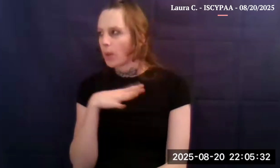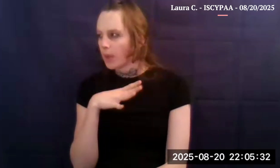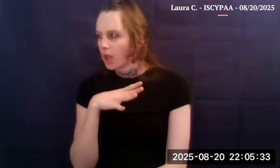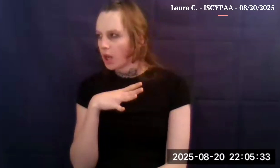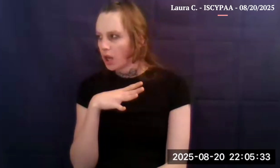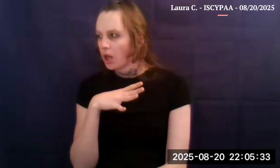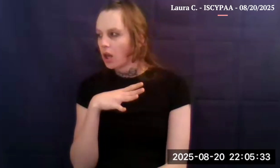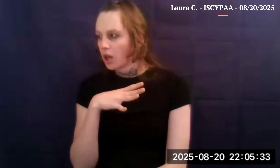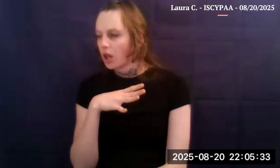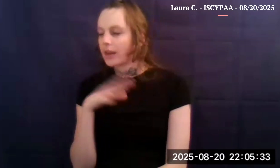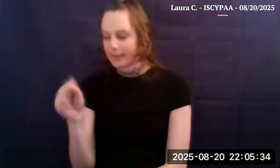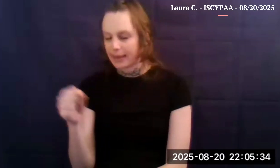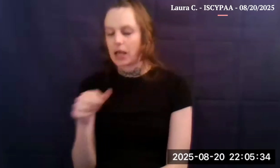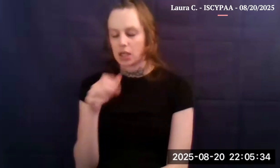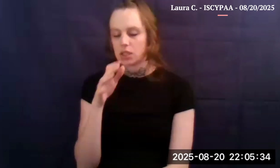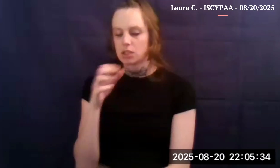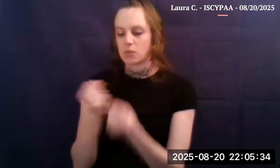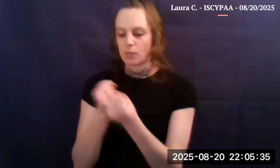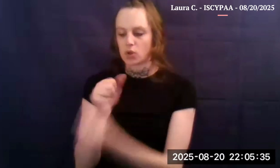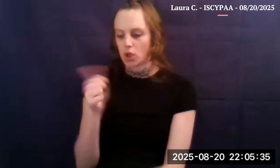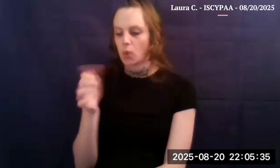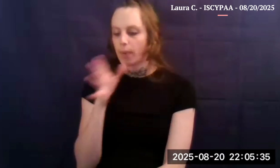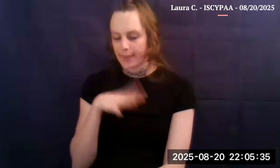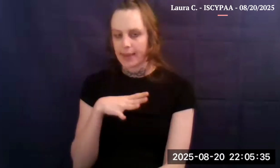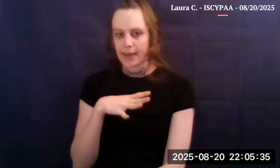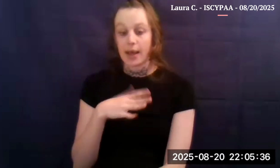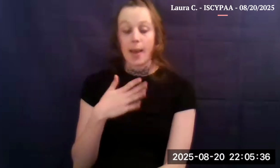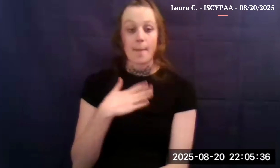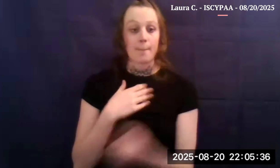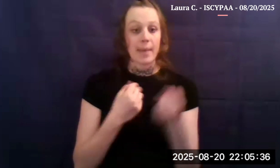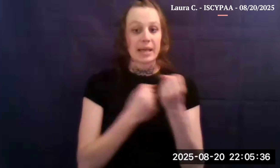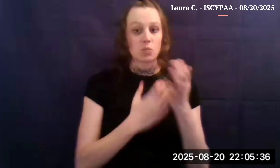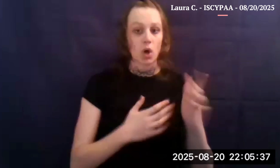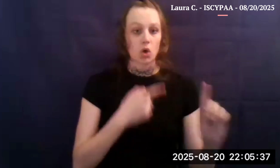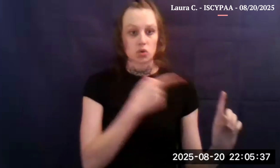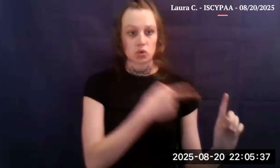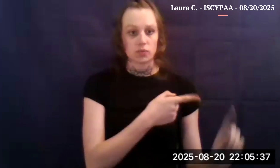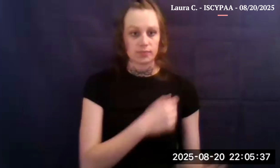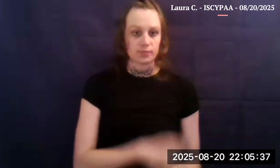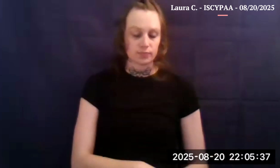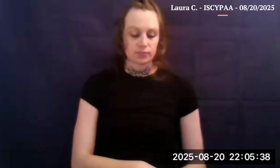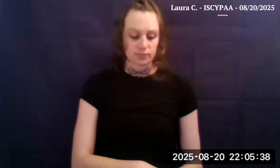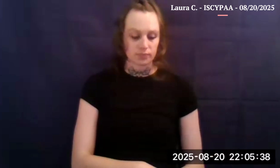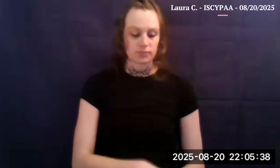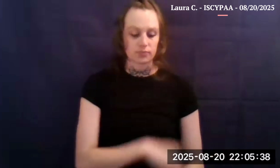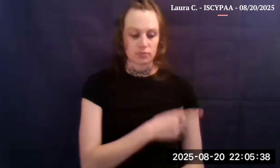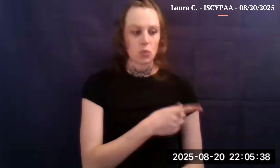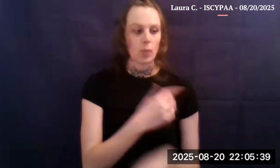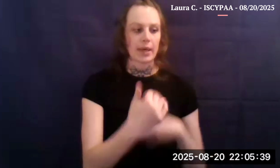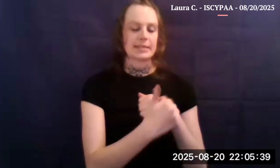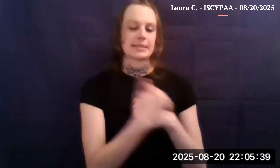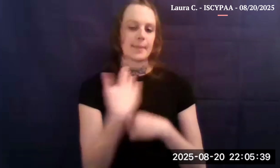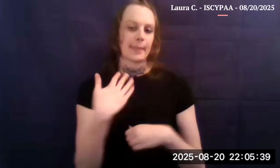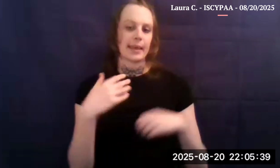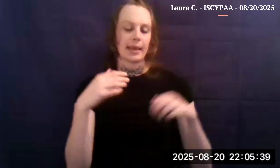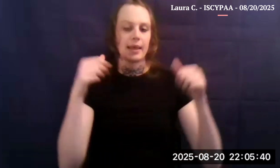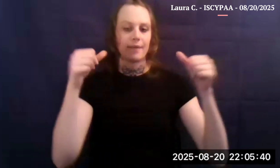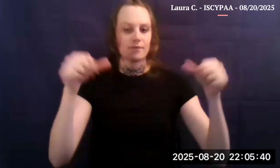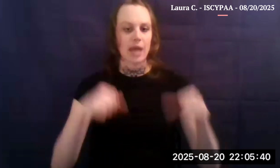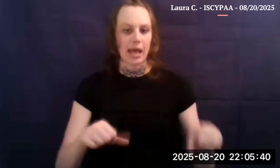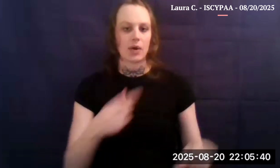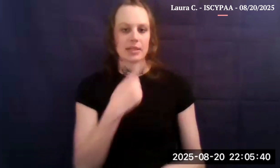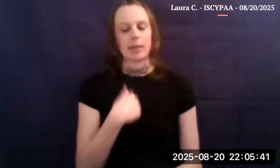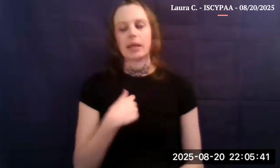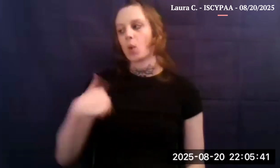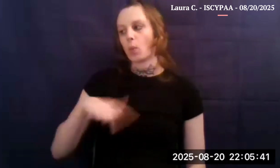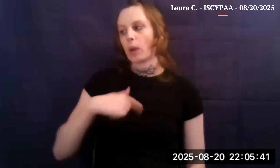I was sponsoring other women. And so okay, my sponsor, she's like a big, like, she'll send me a flyer and she's like, okay, dude, we're going to do